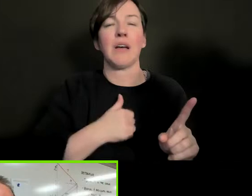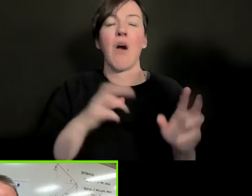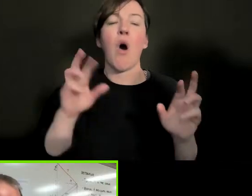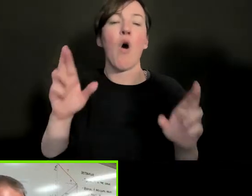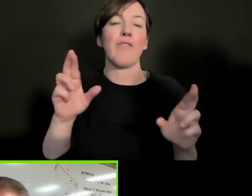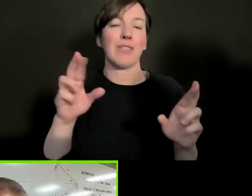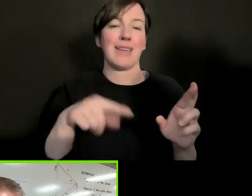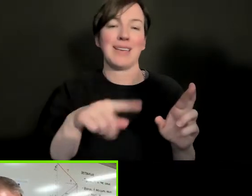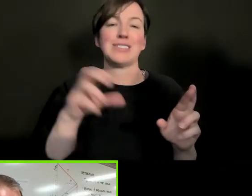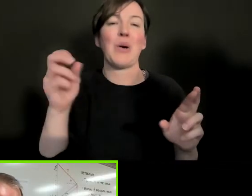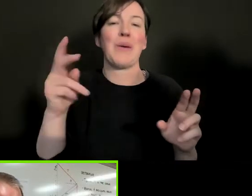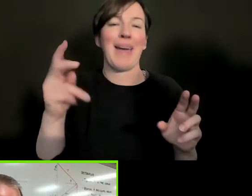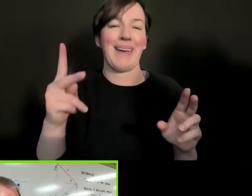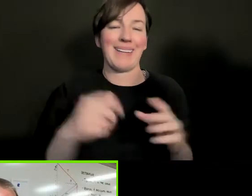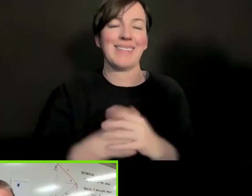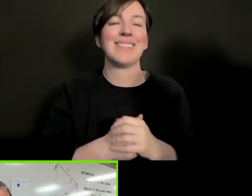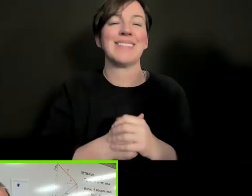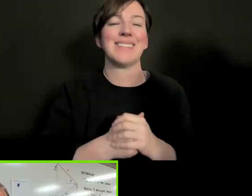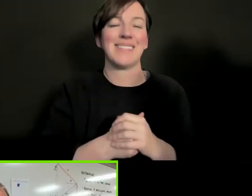he's okay.